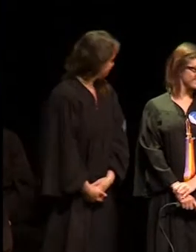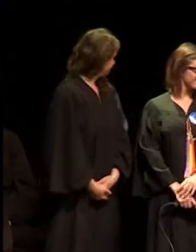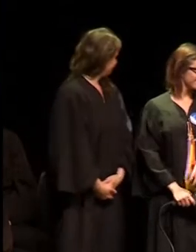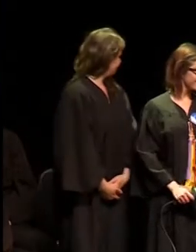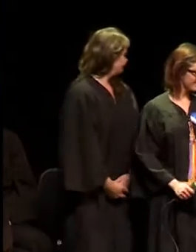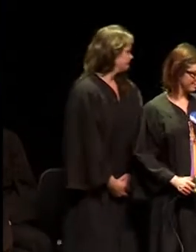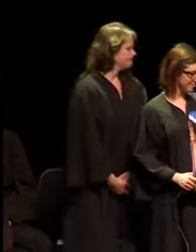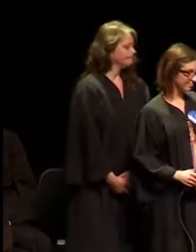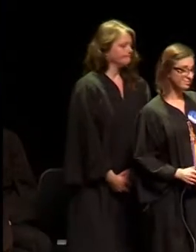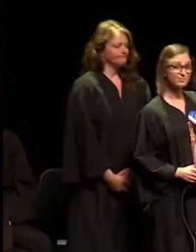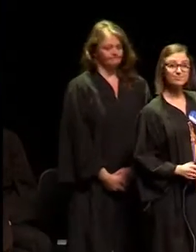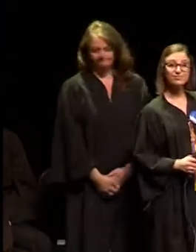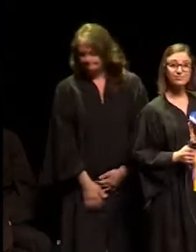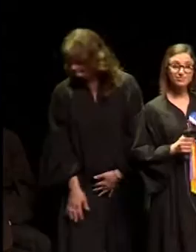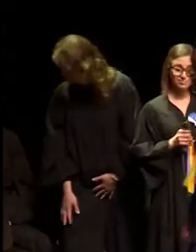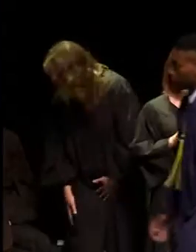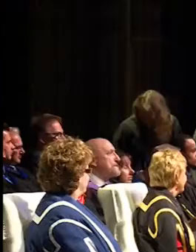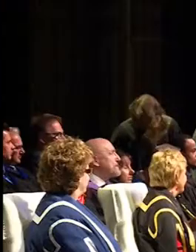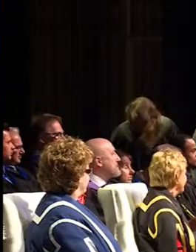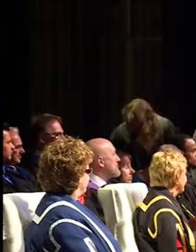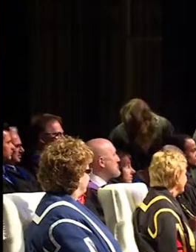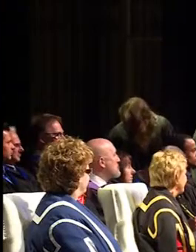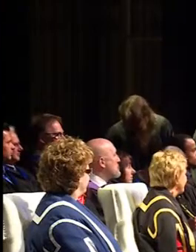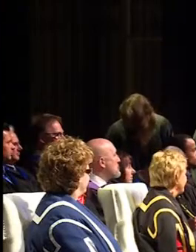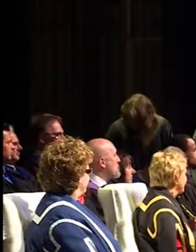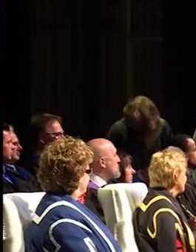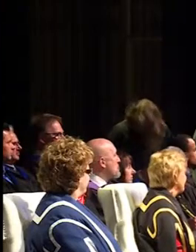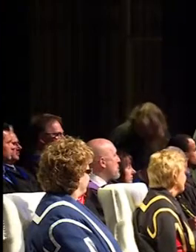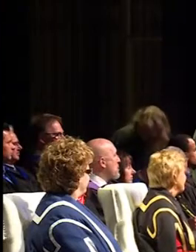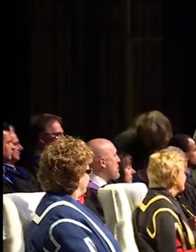Baer.